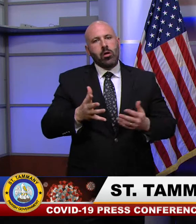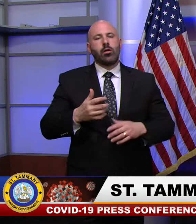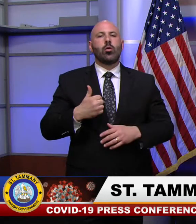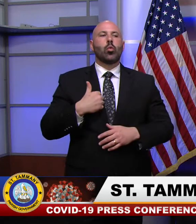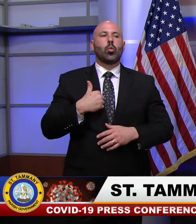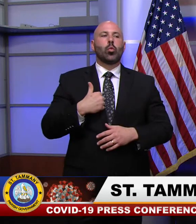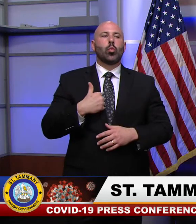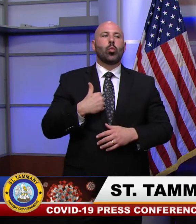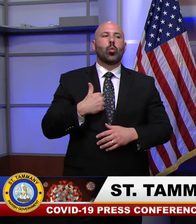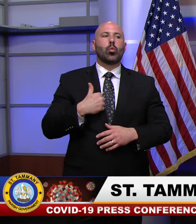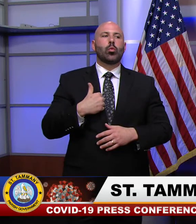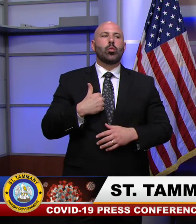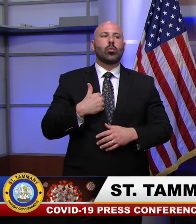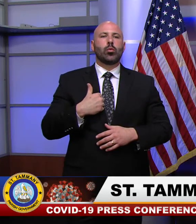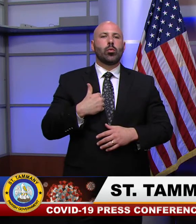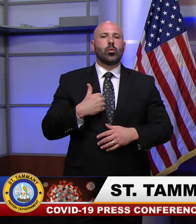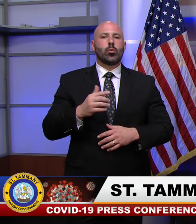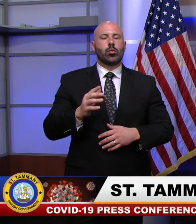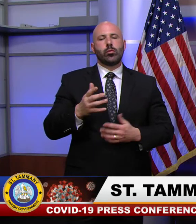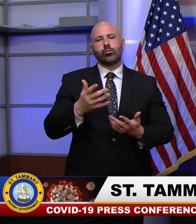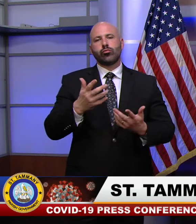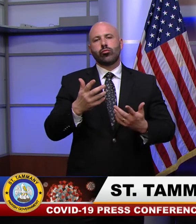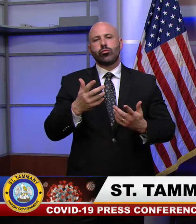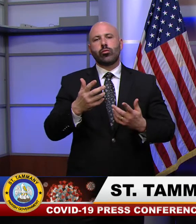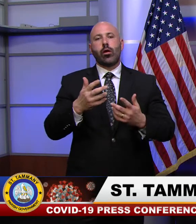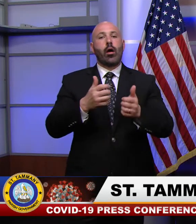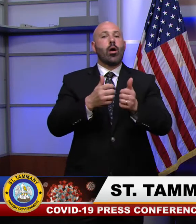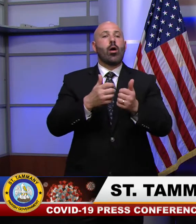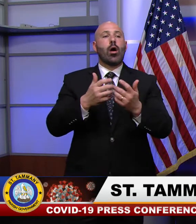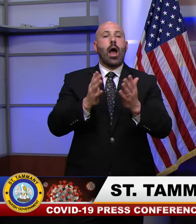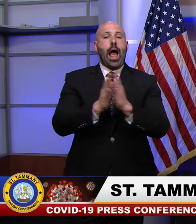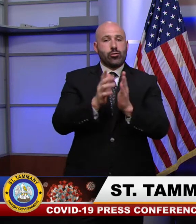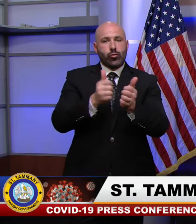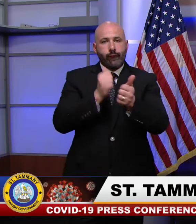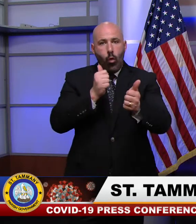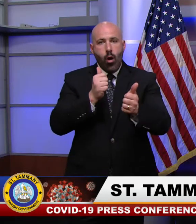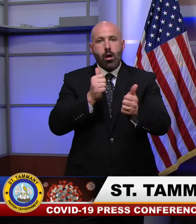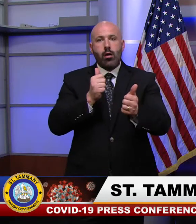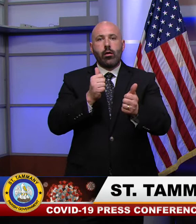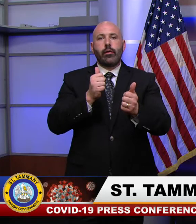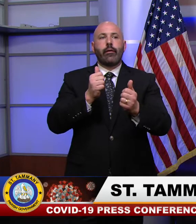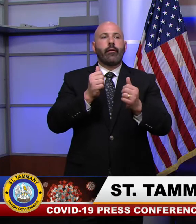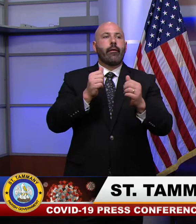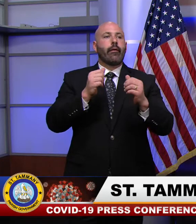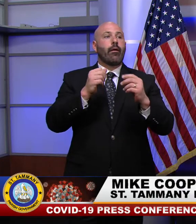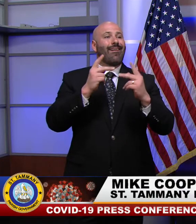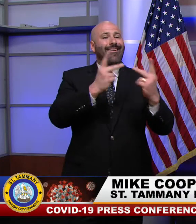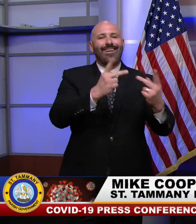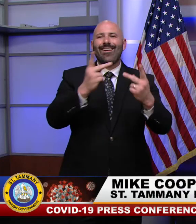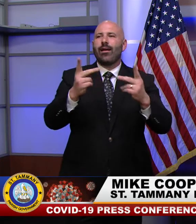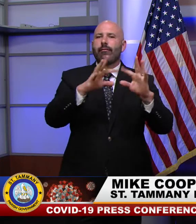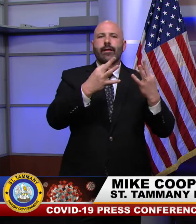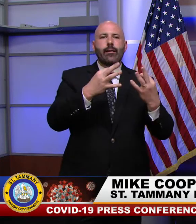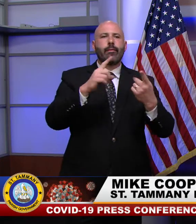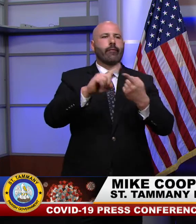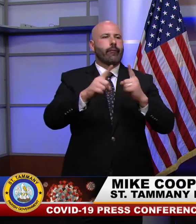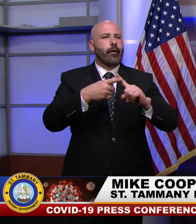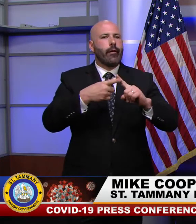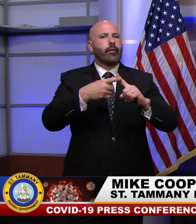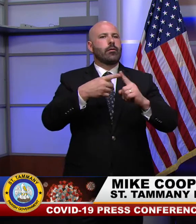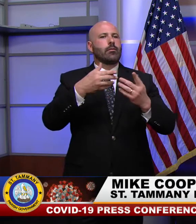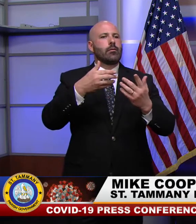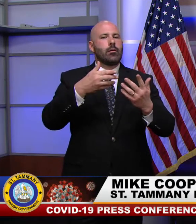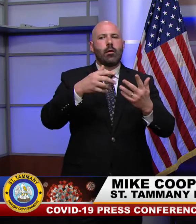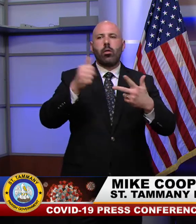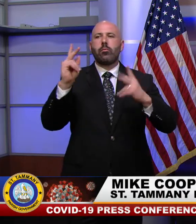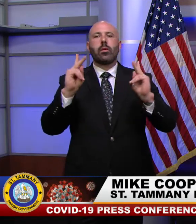you from unnecessary visits with family members, with friends,